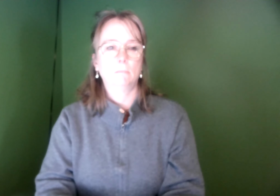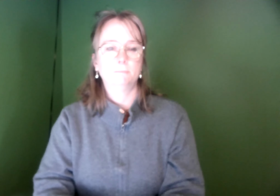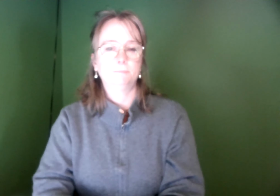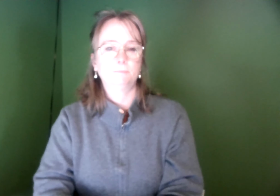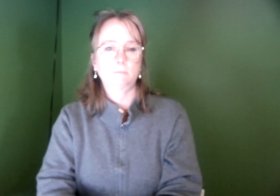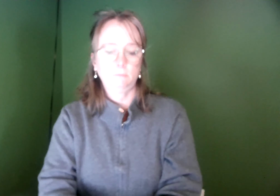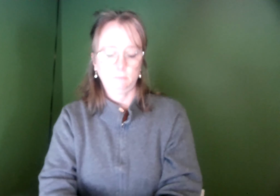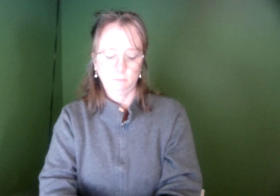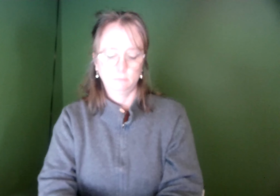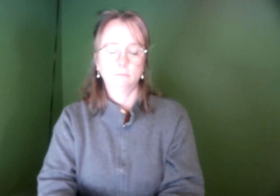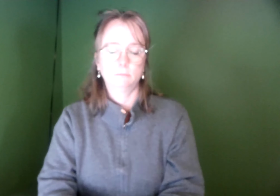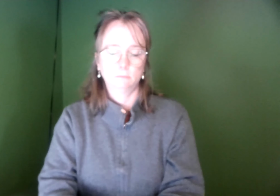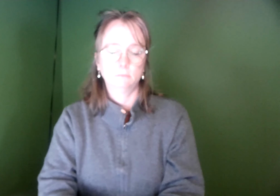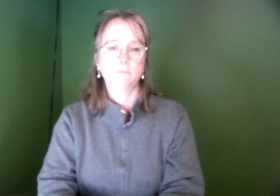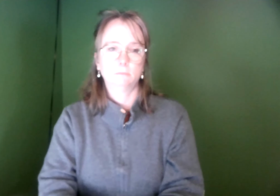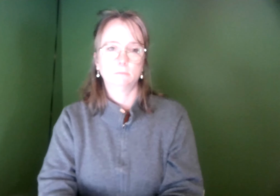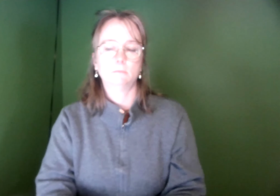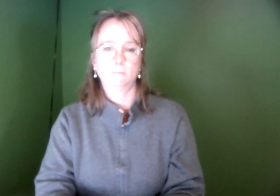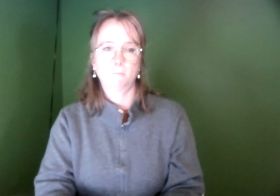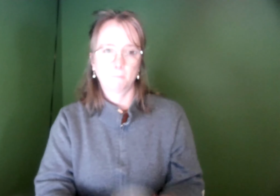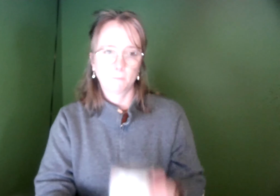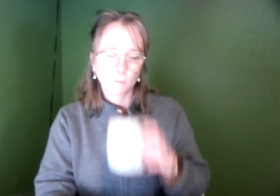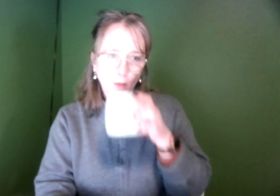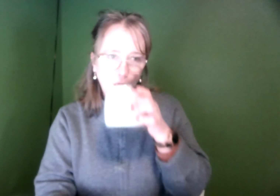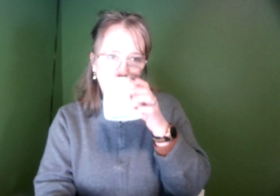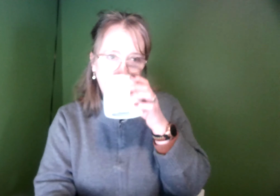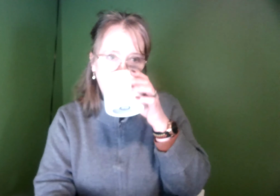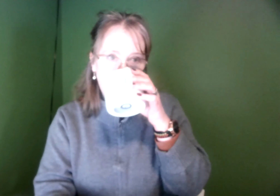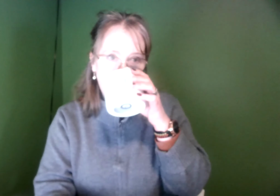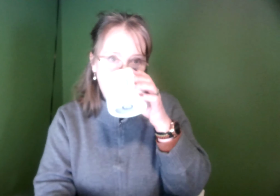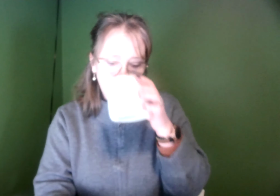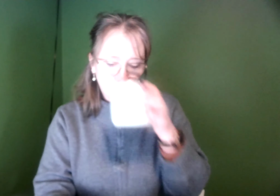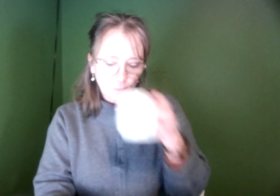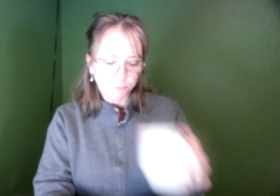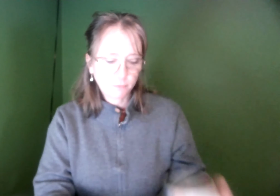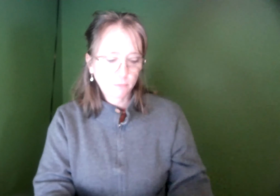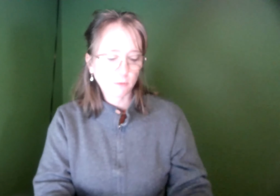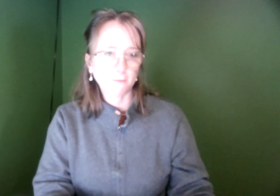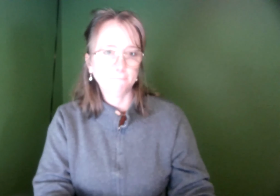esas barreras para que la gente se sienta con confianza de tener acceso a la salud mental.